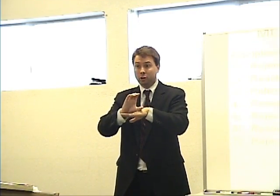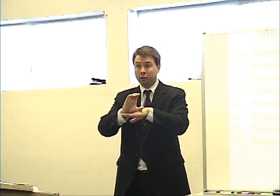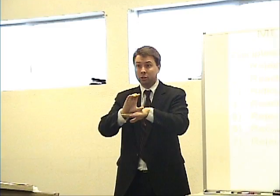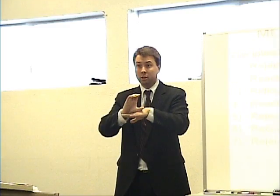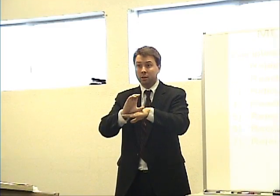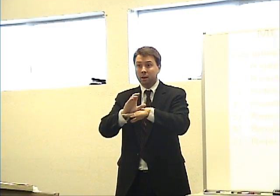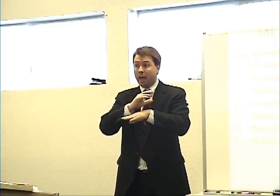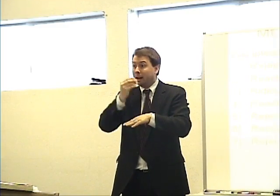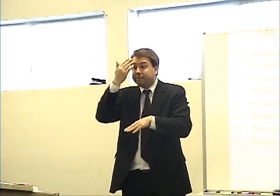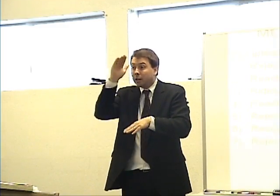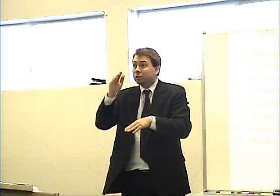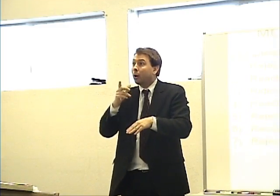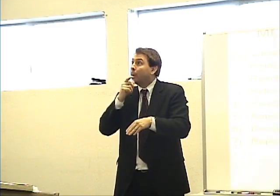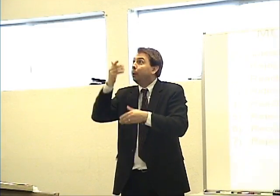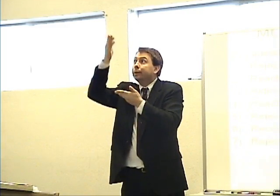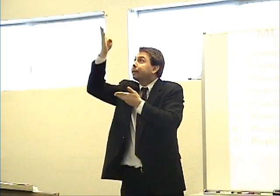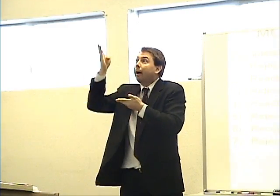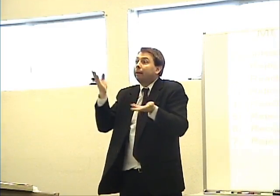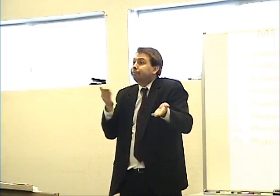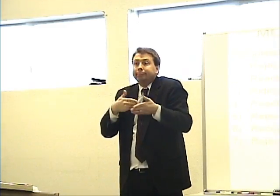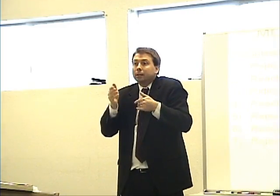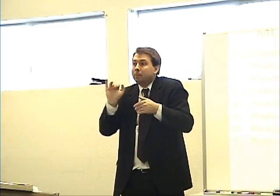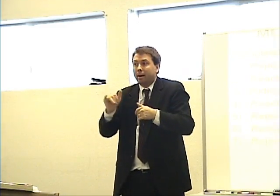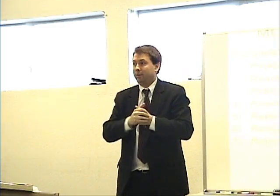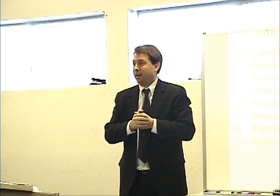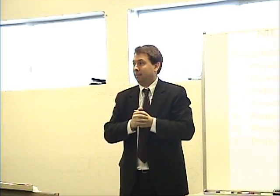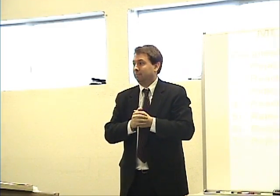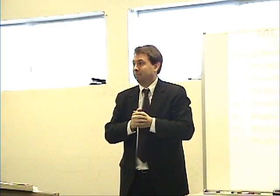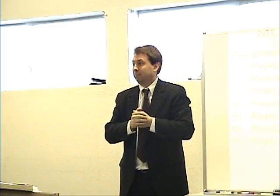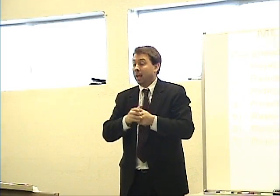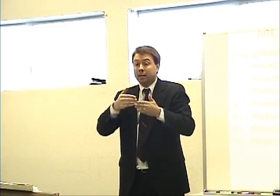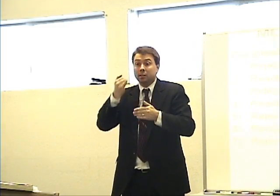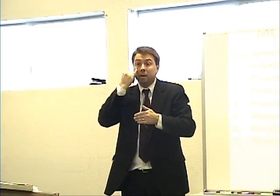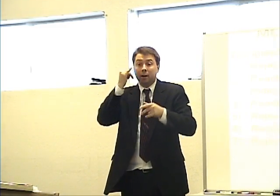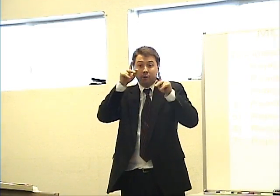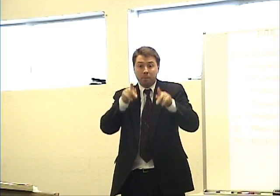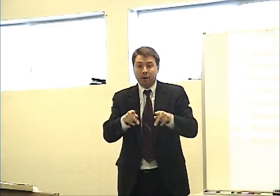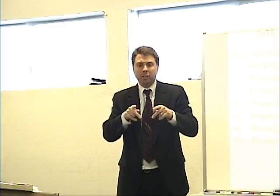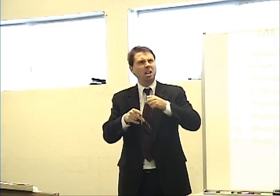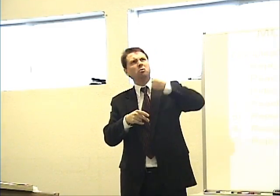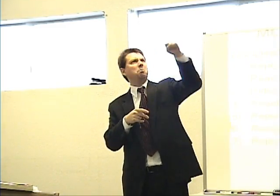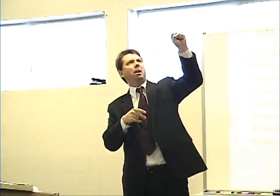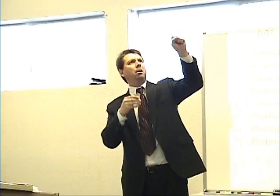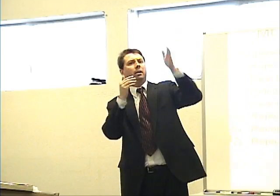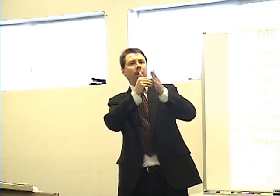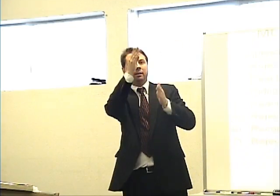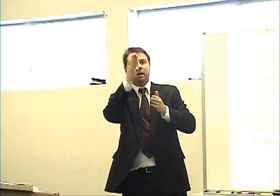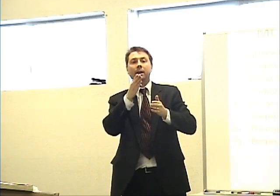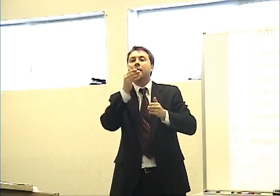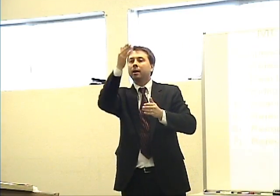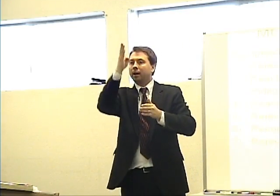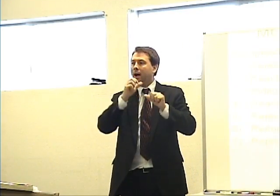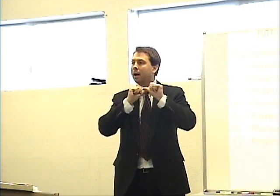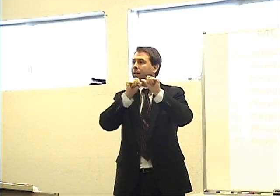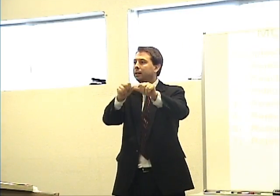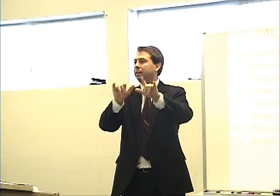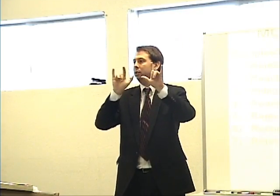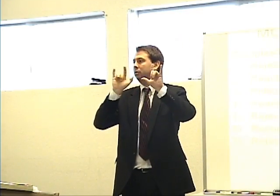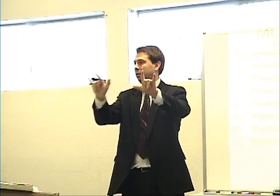church and doesn't know who is God. It doesn't matter. Doesn't matter if a person has rebelled against God. God continues to